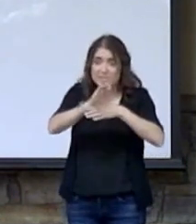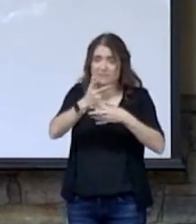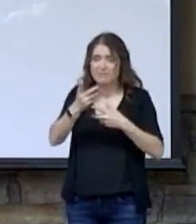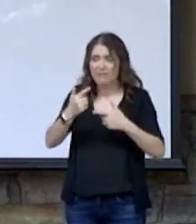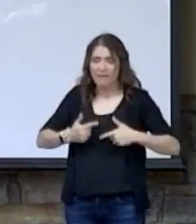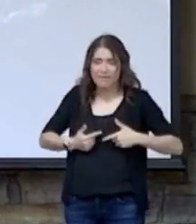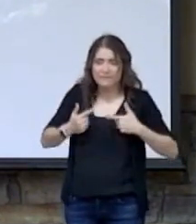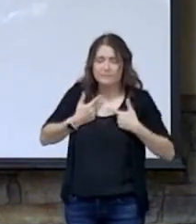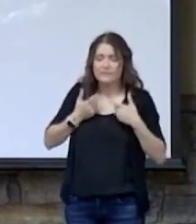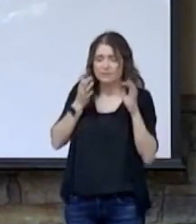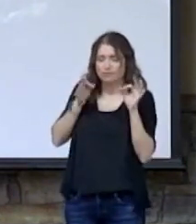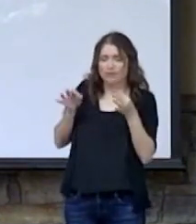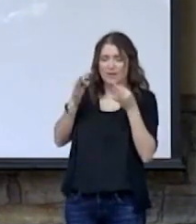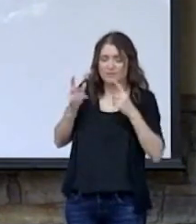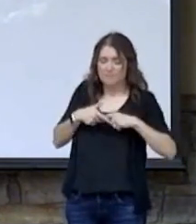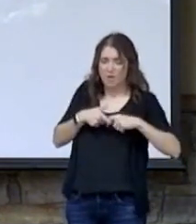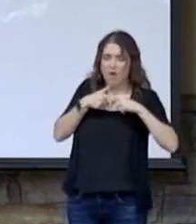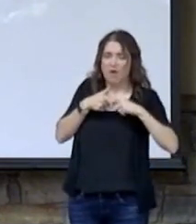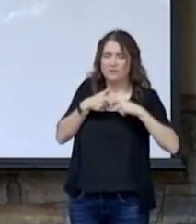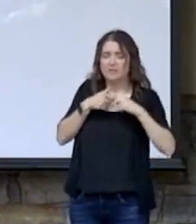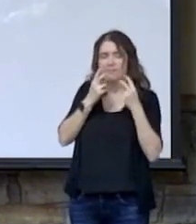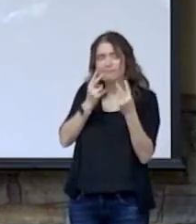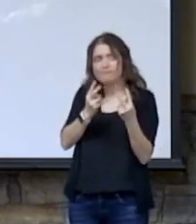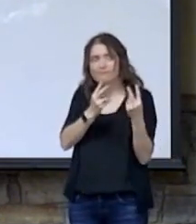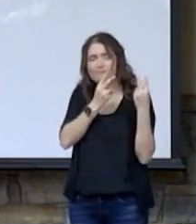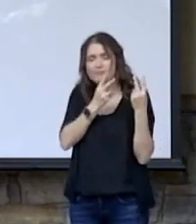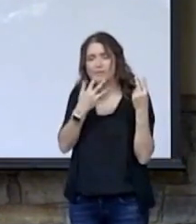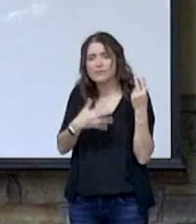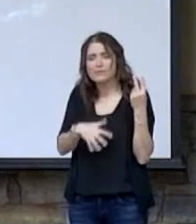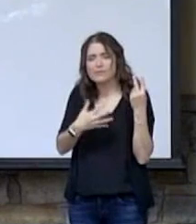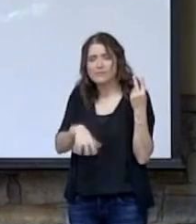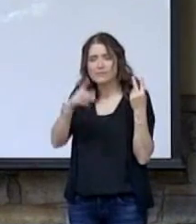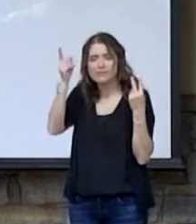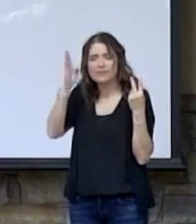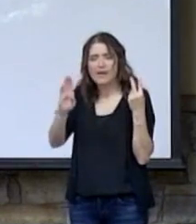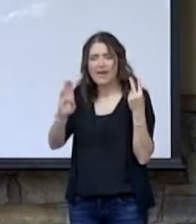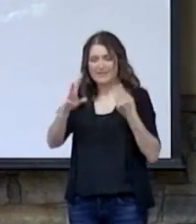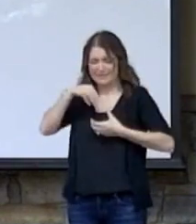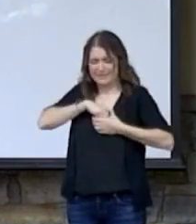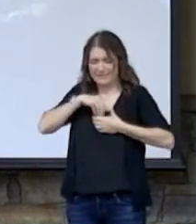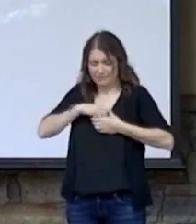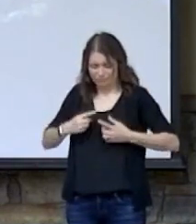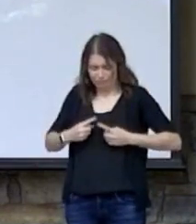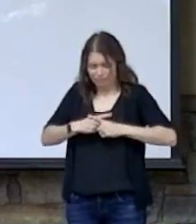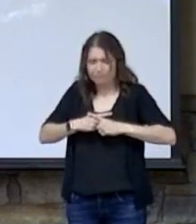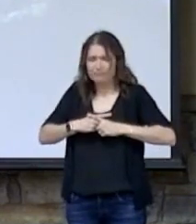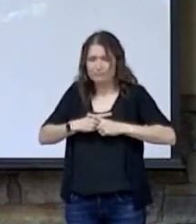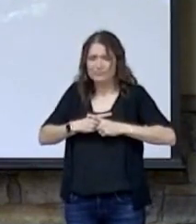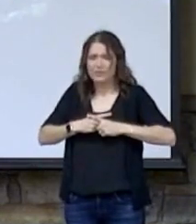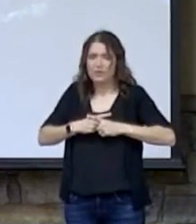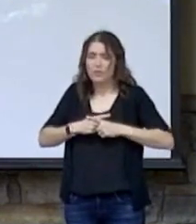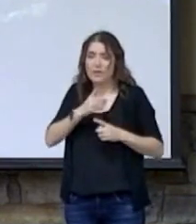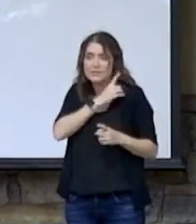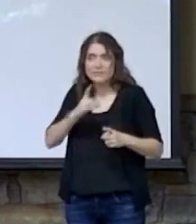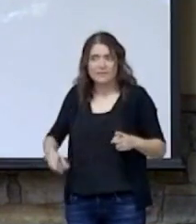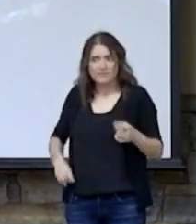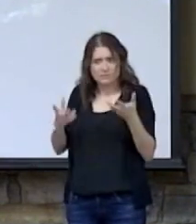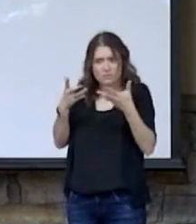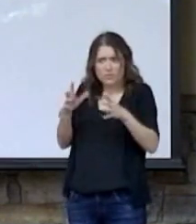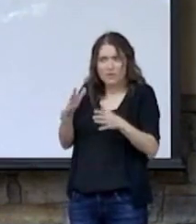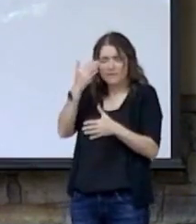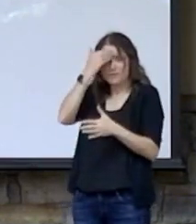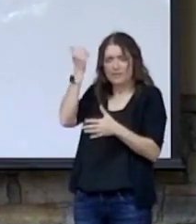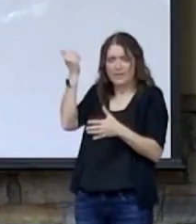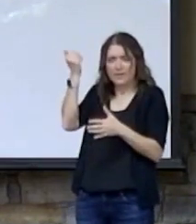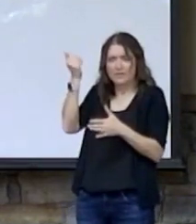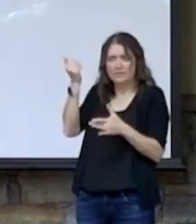distracts us from pausing and reflecting. And it's almost like this inner conflict where David doesn't want to forget. He doesn't